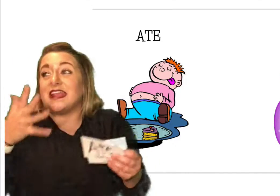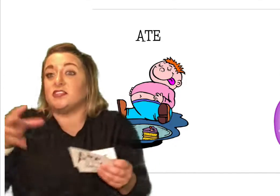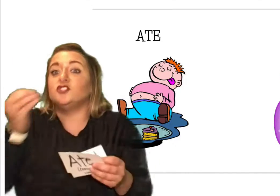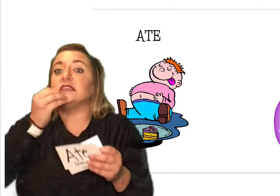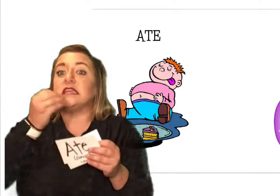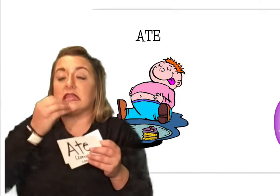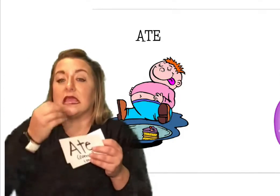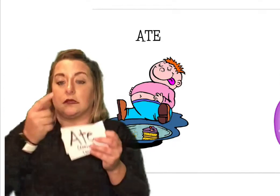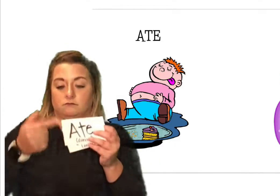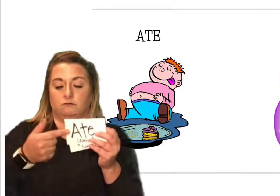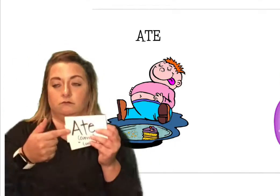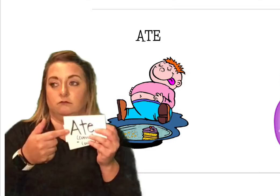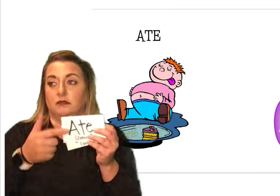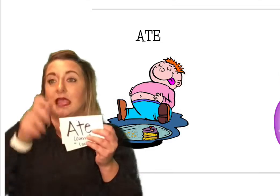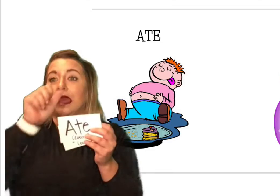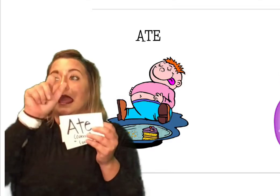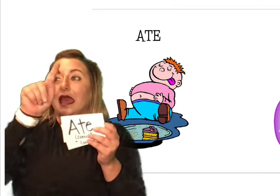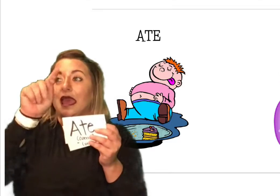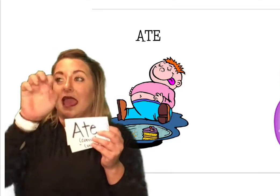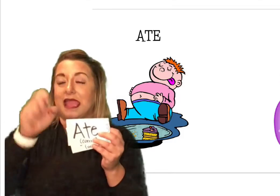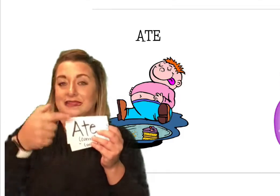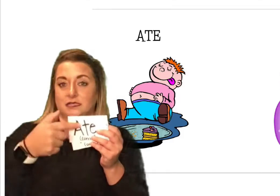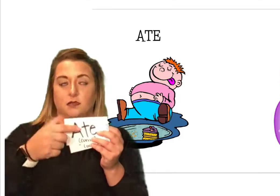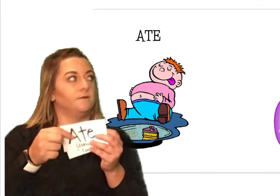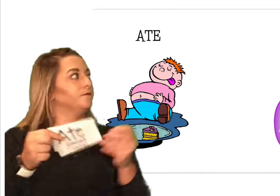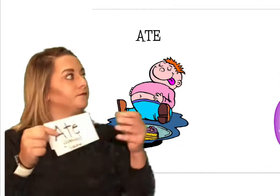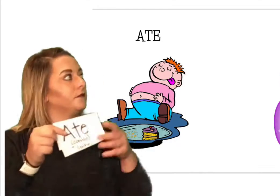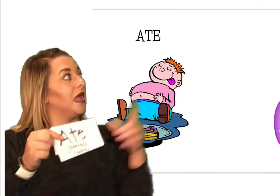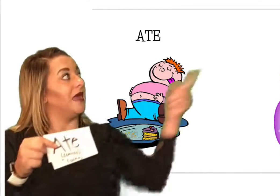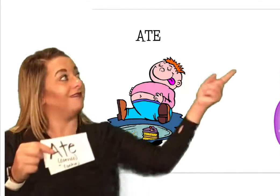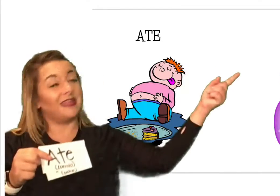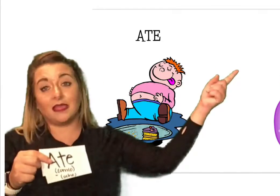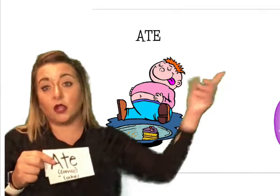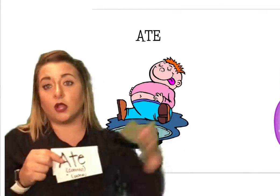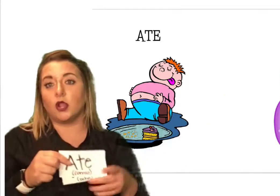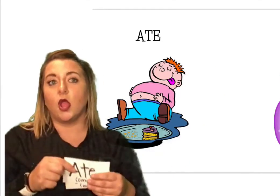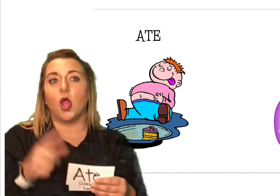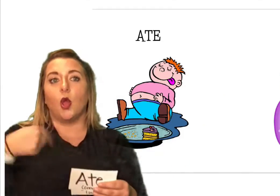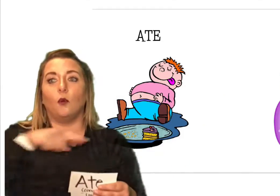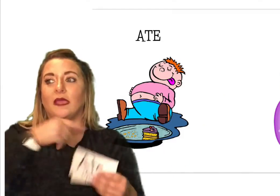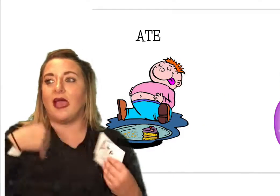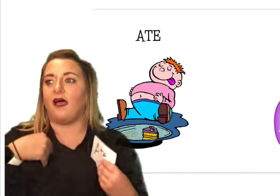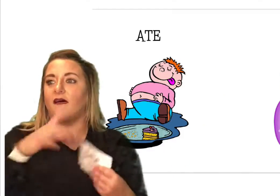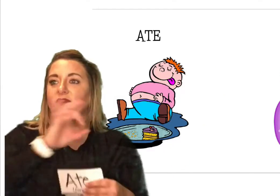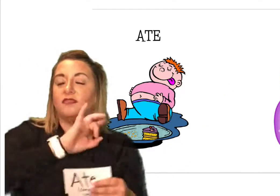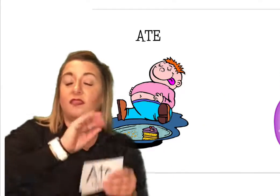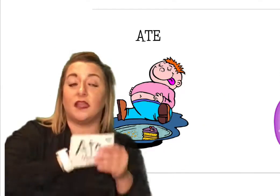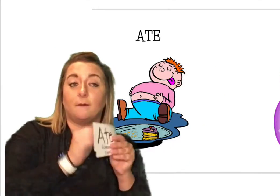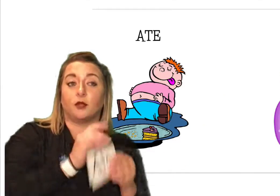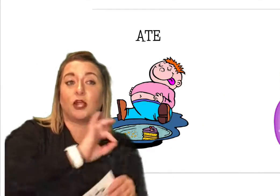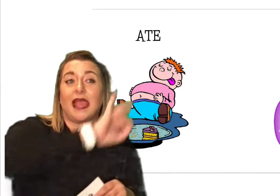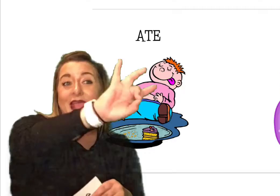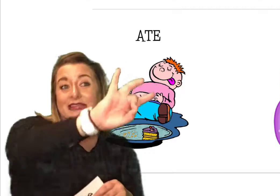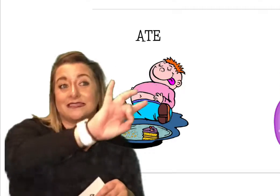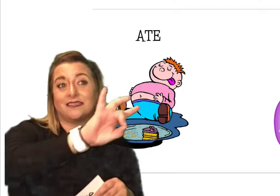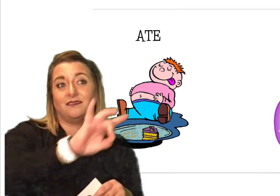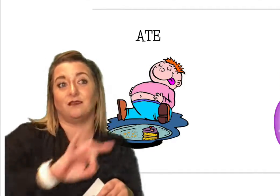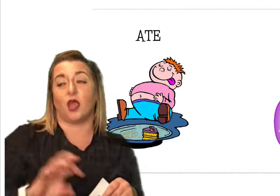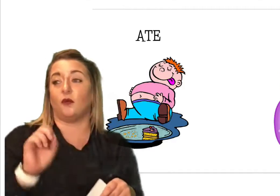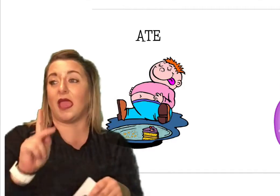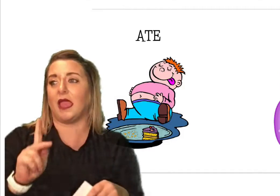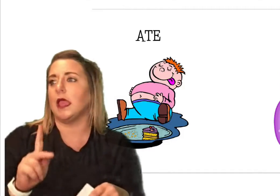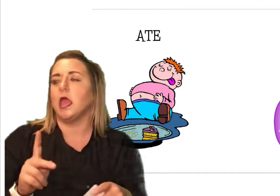He finished eating. 8. Here we have the number